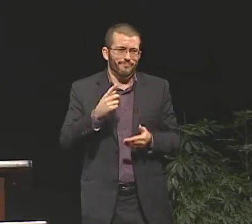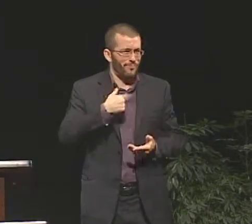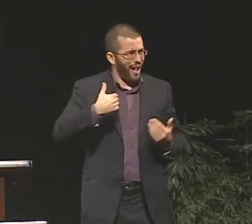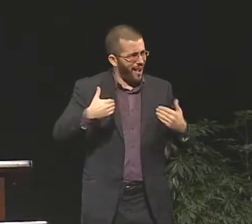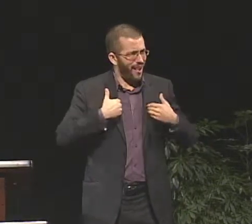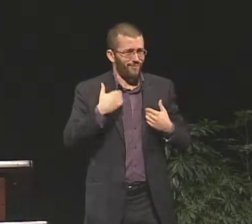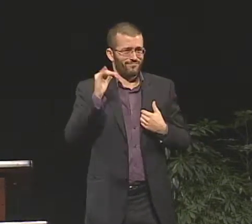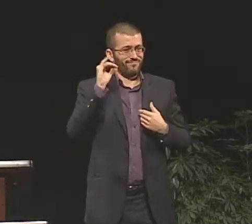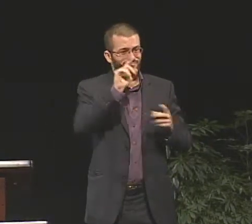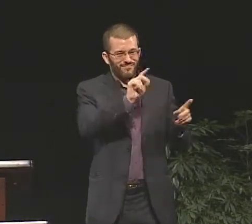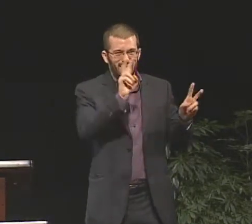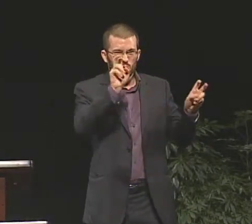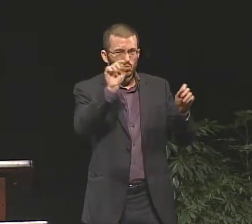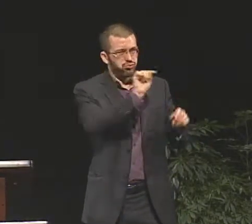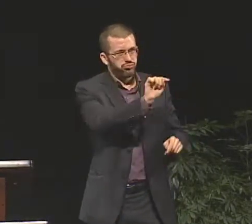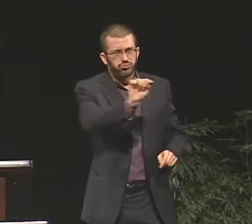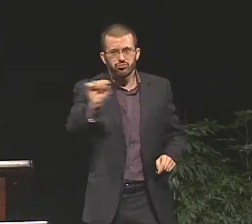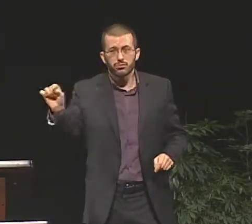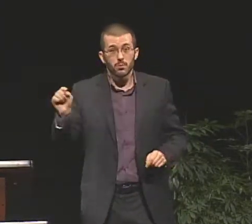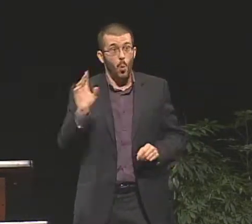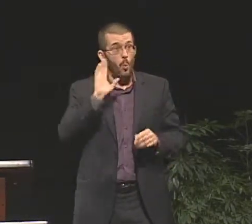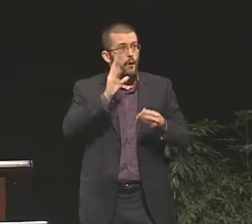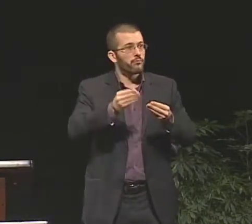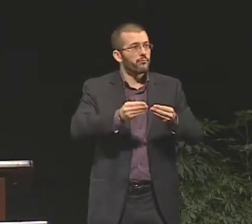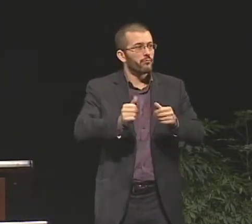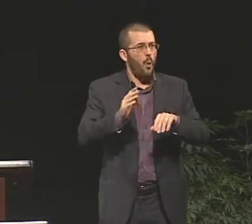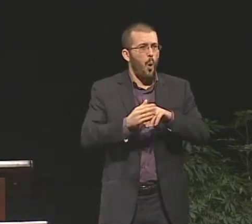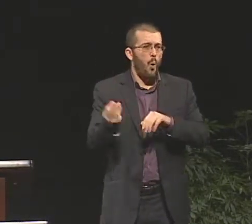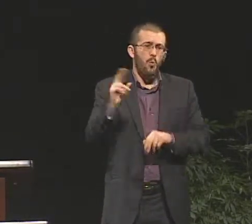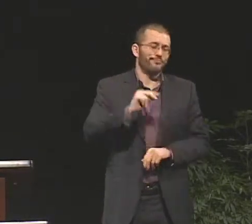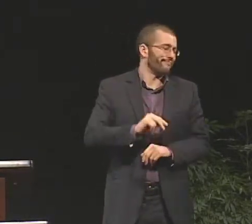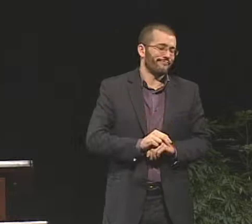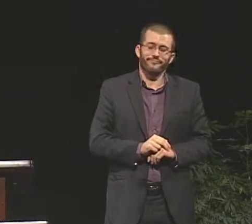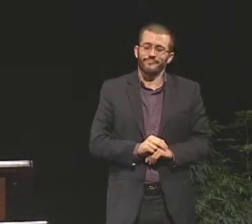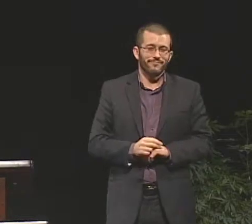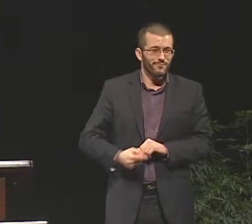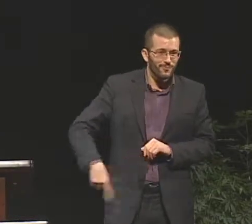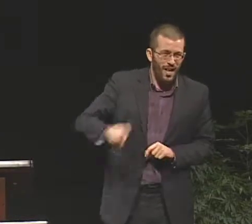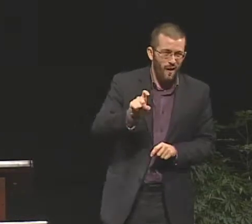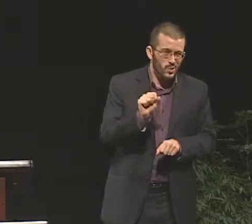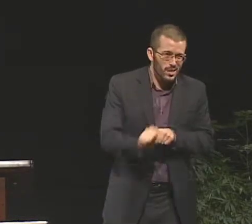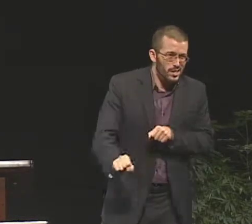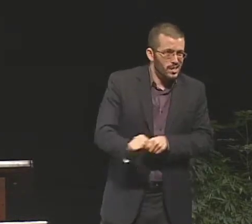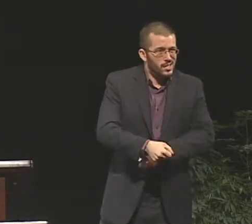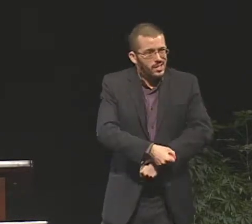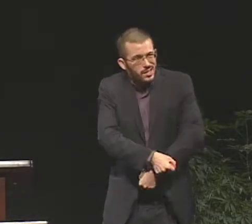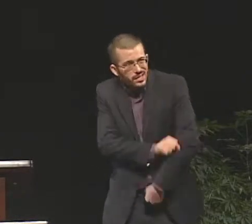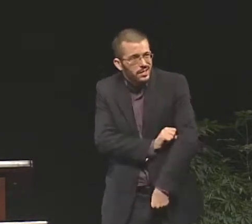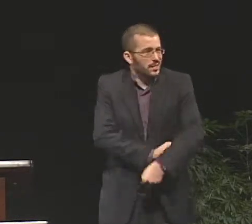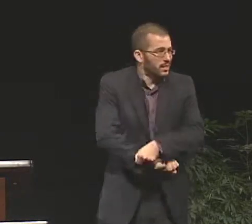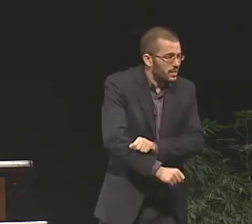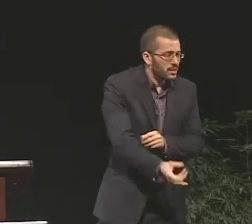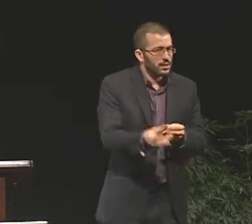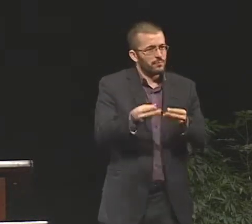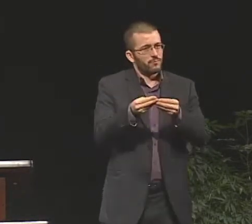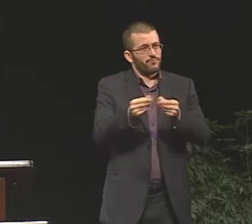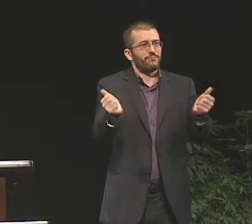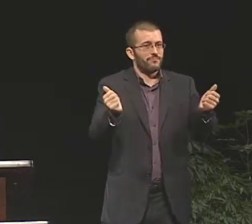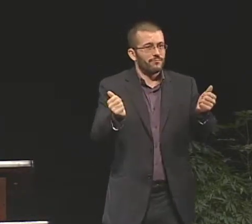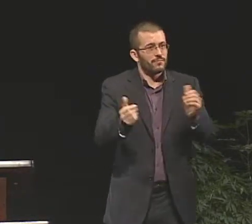we face that all the time, and it won't be resolved on its own. We have to take up the cause to